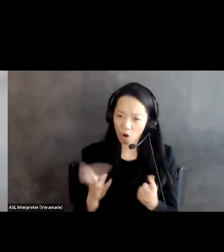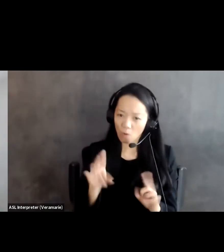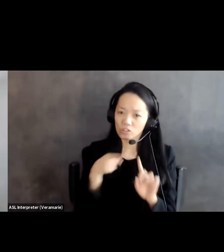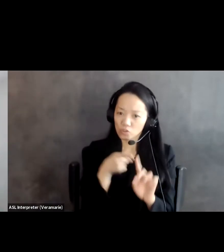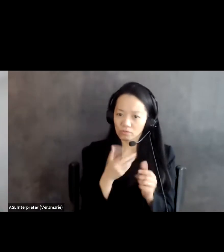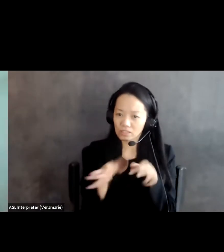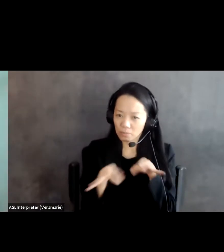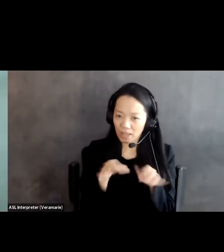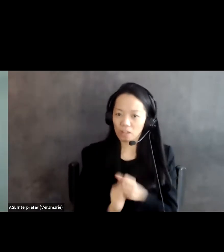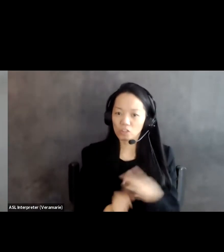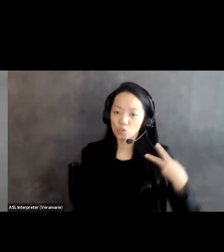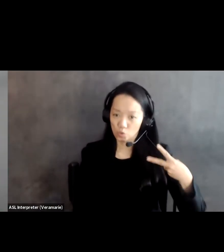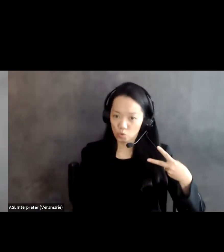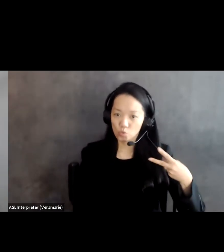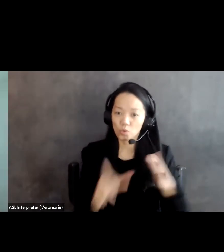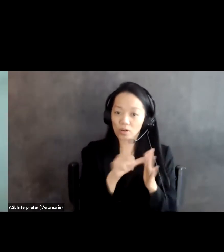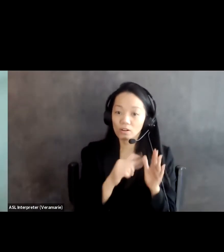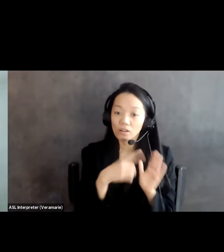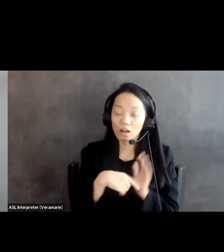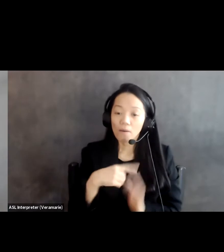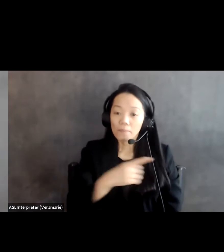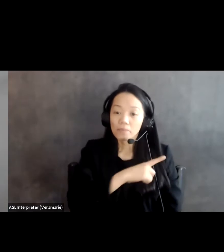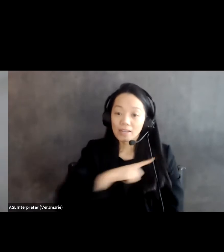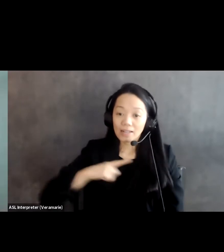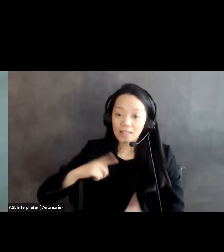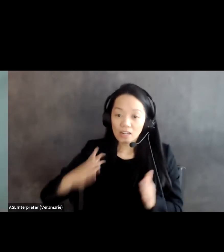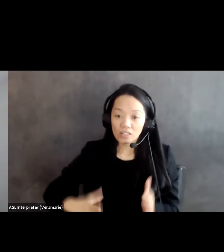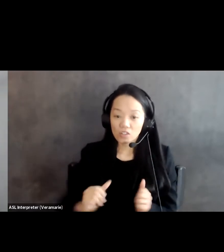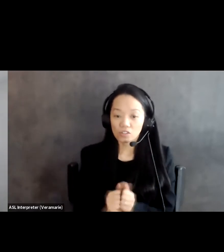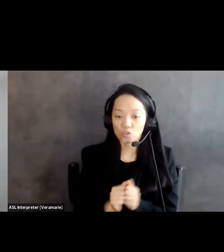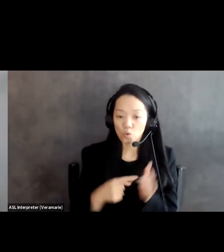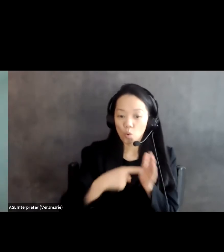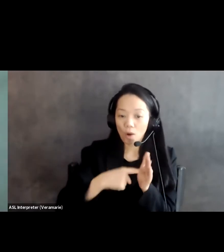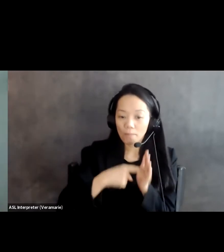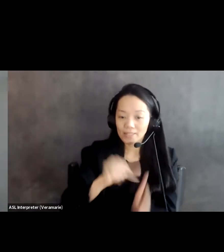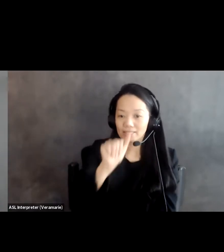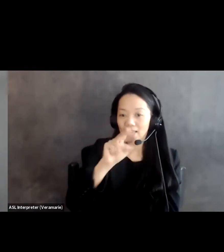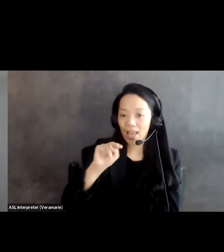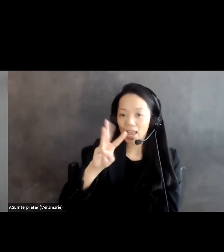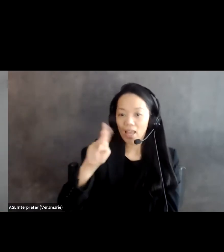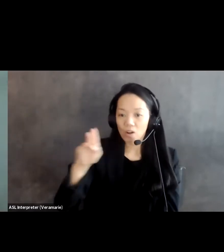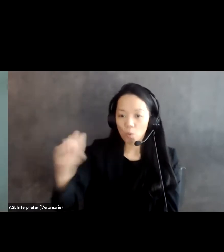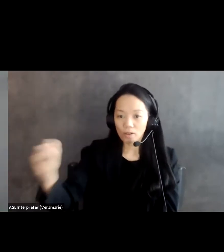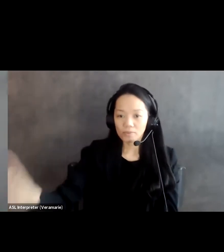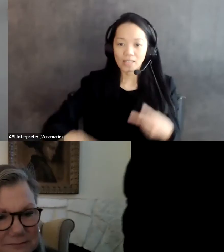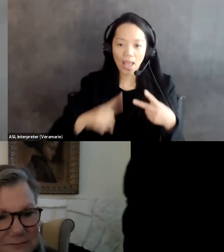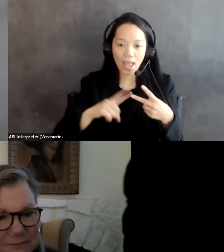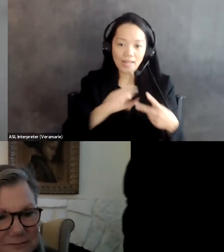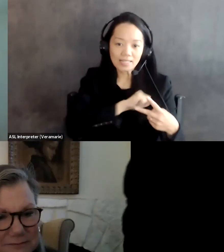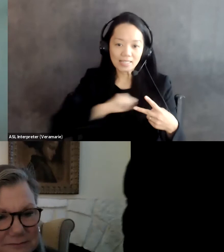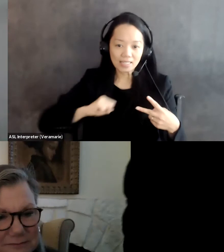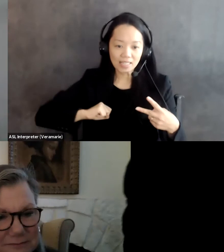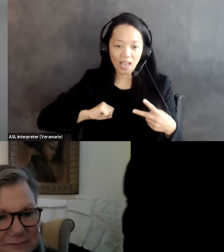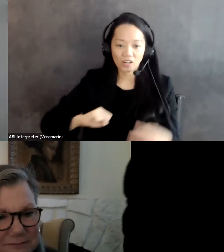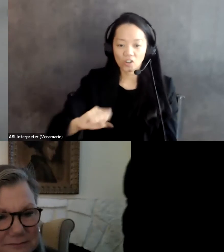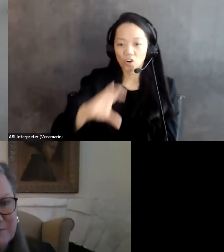leads for this are Representative Ann Williams and Senator Christina Castro. So if